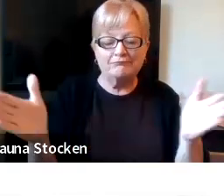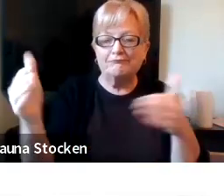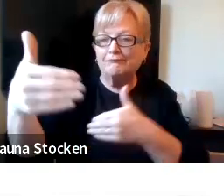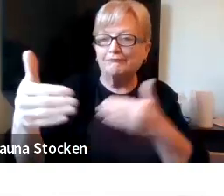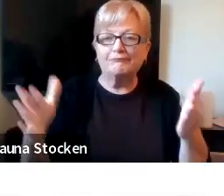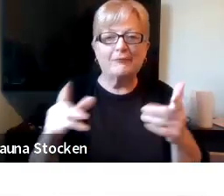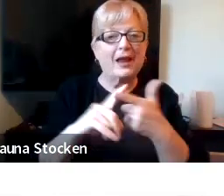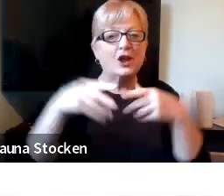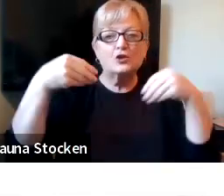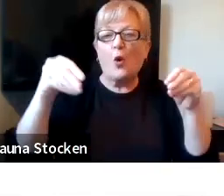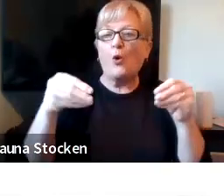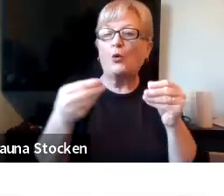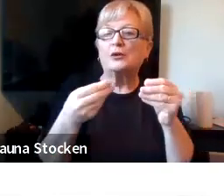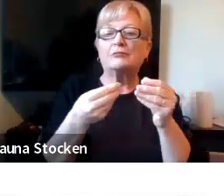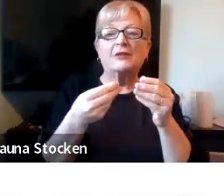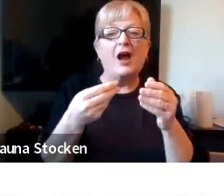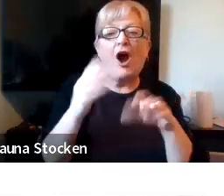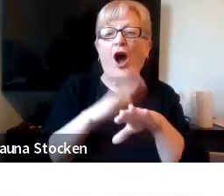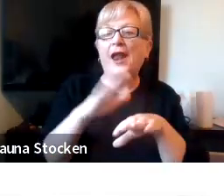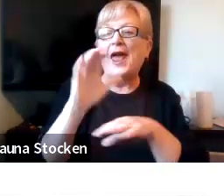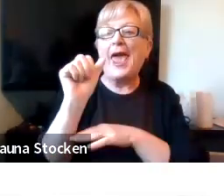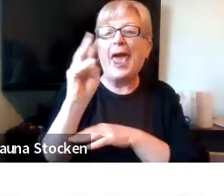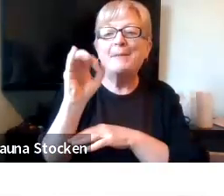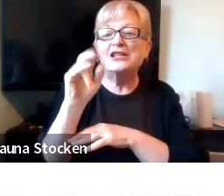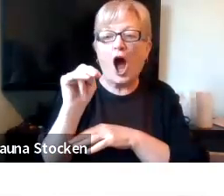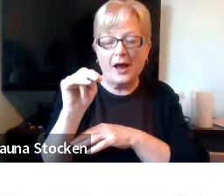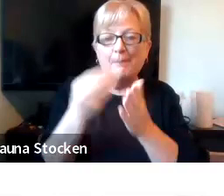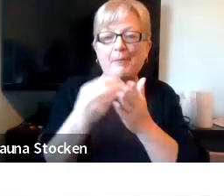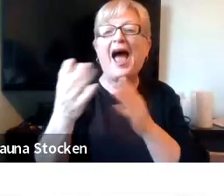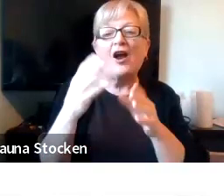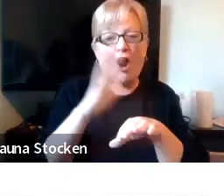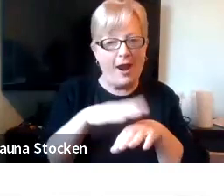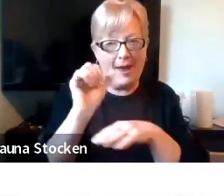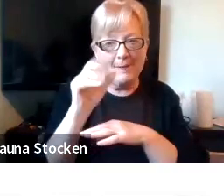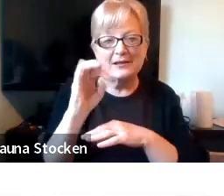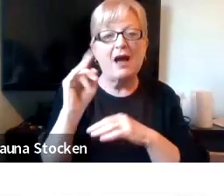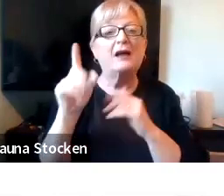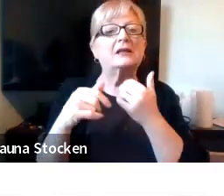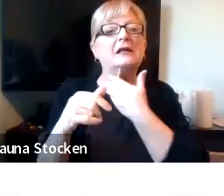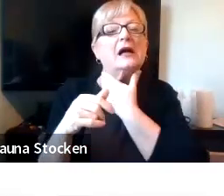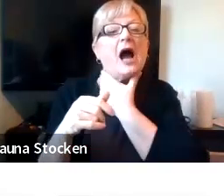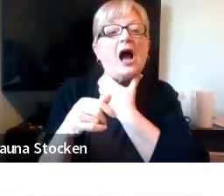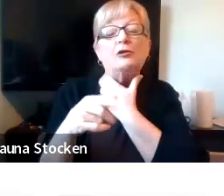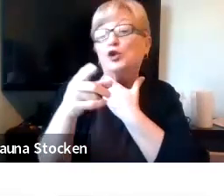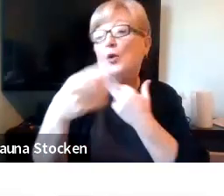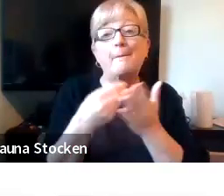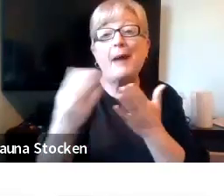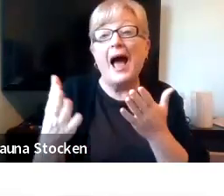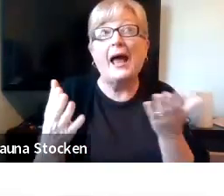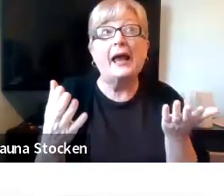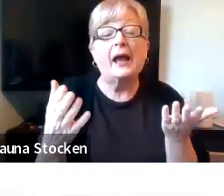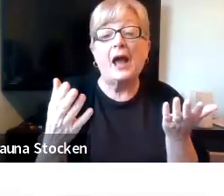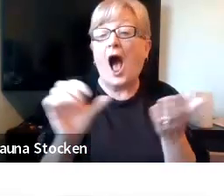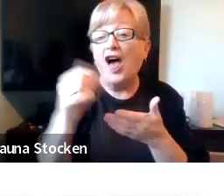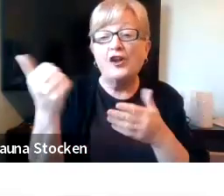Amazon and other places where you can buy your what am I thinking here? Where you can buy other